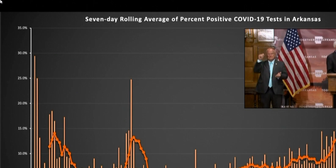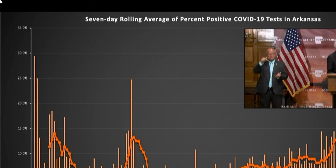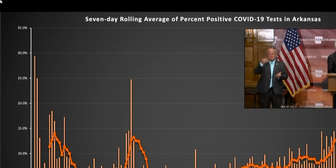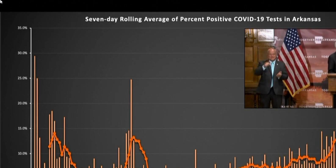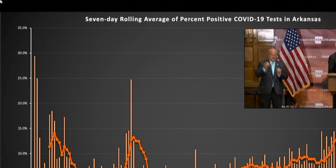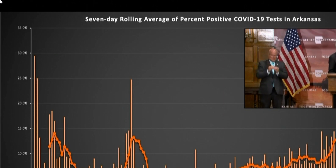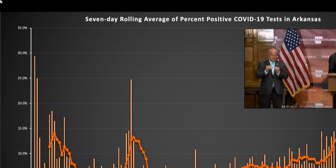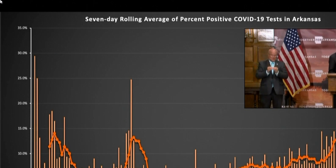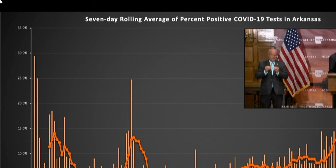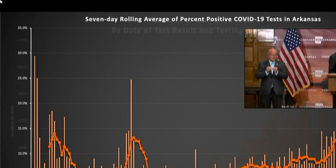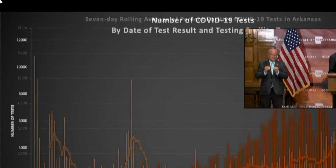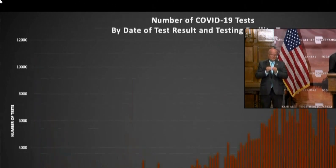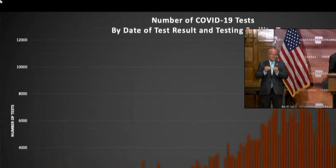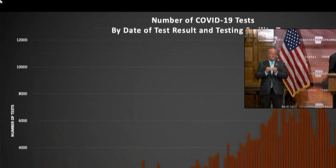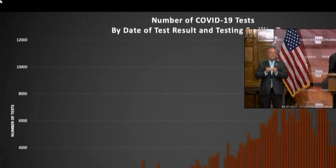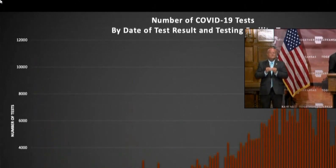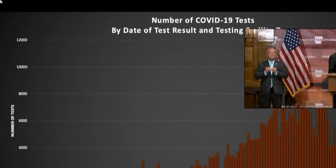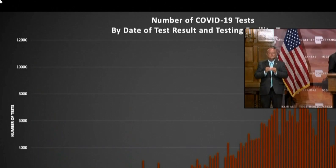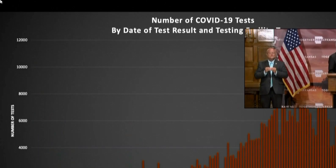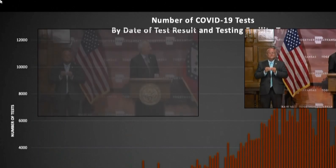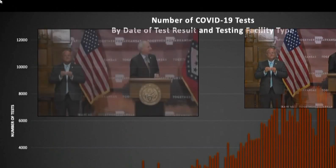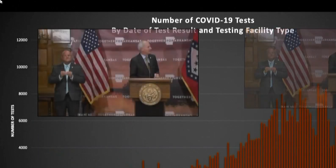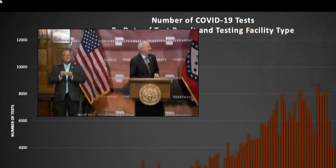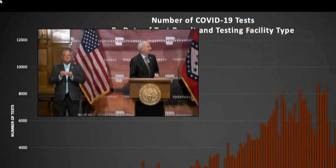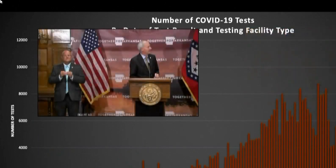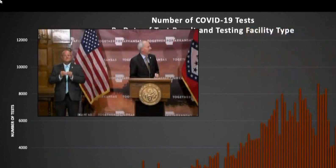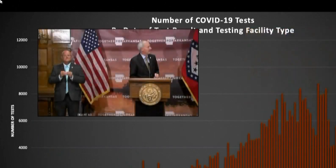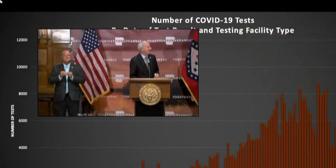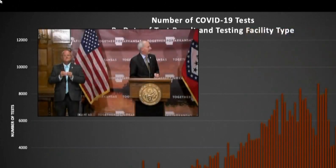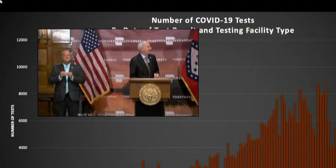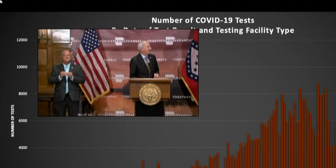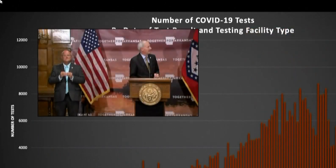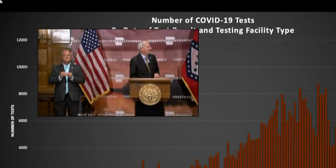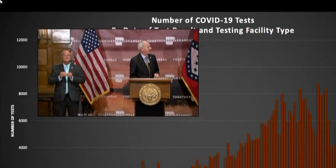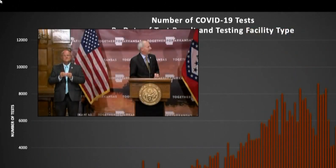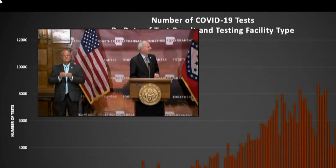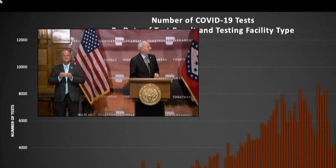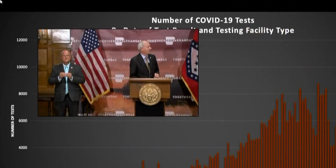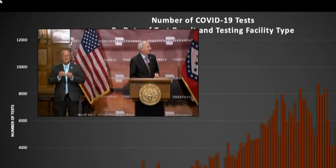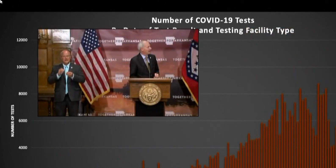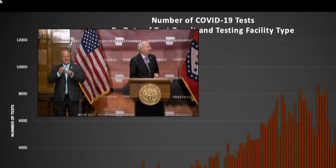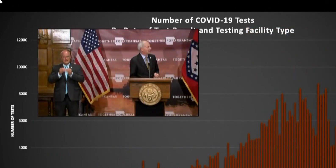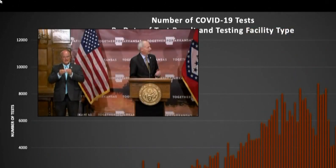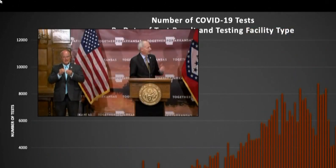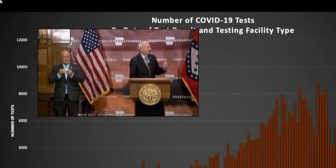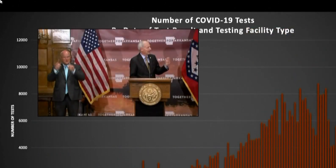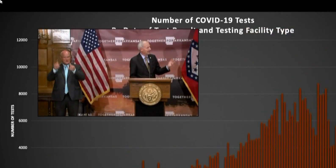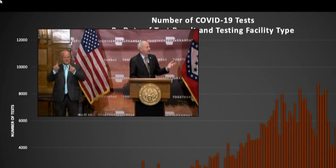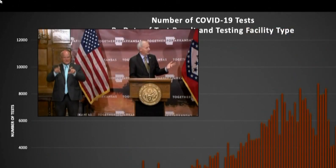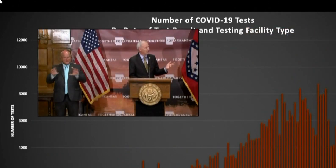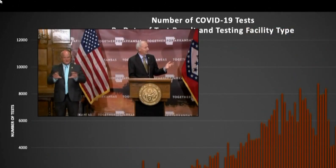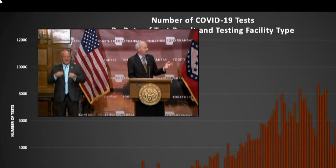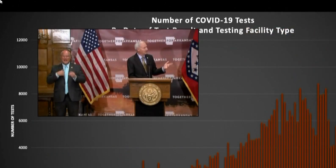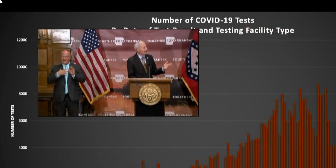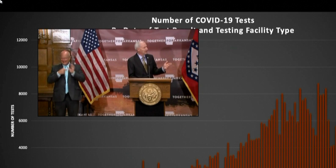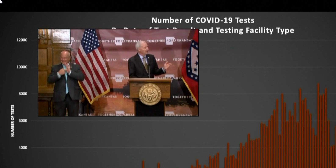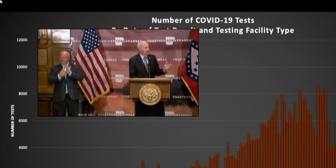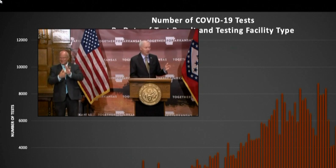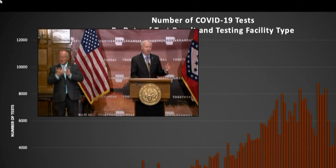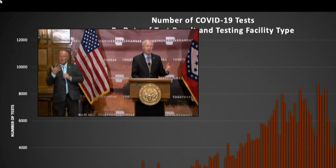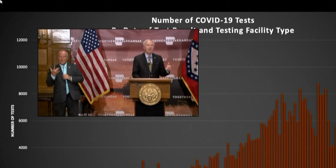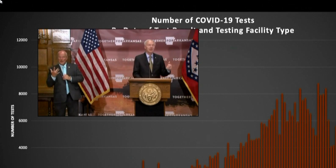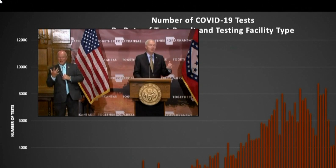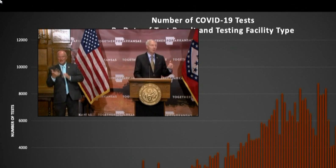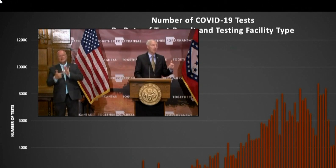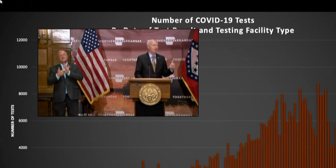some more. And then if you'll look at the number of tests that we've done, I like to show this because